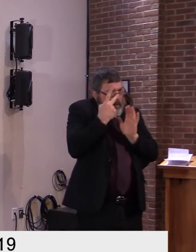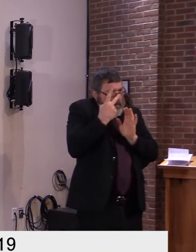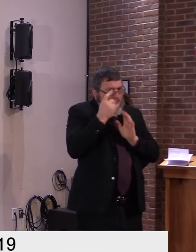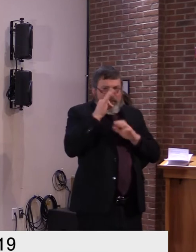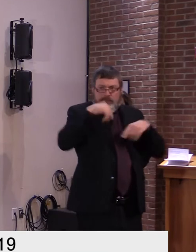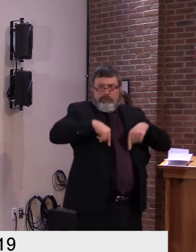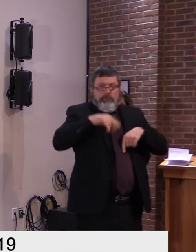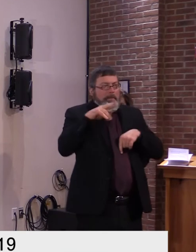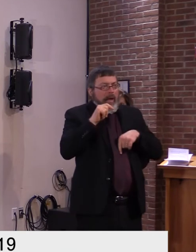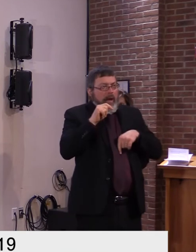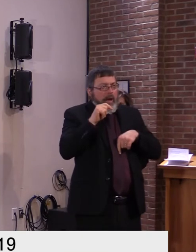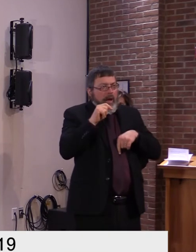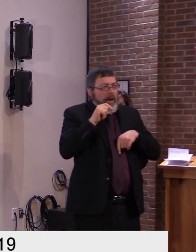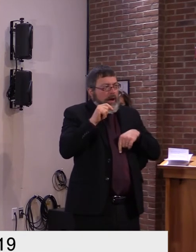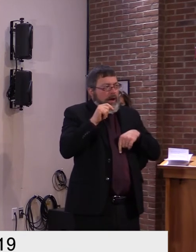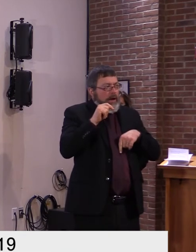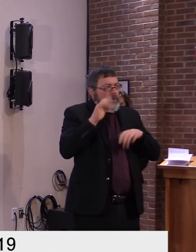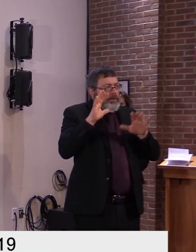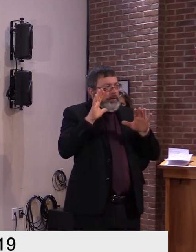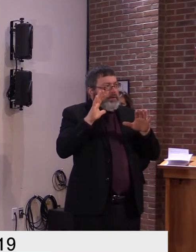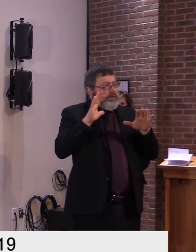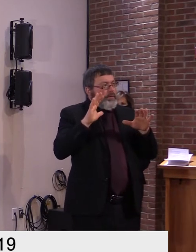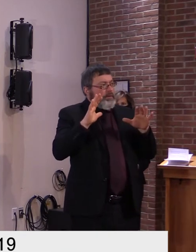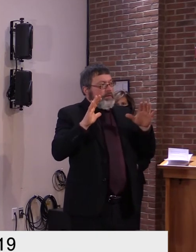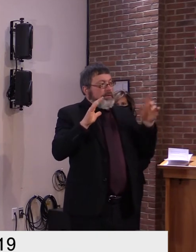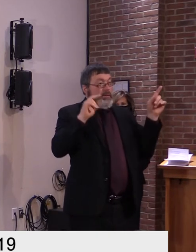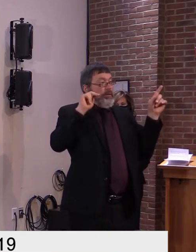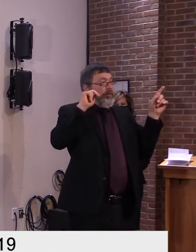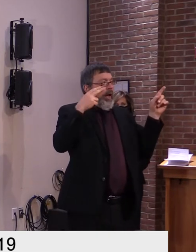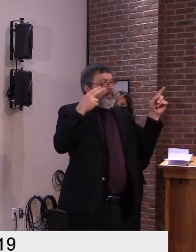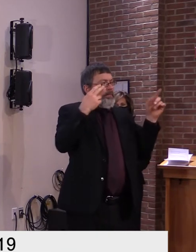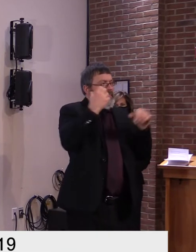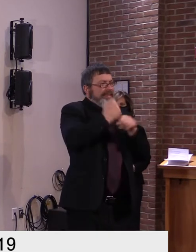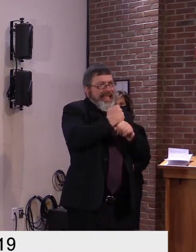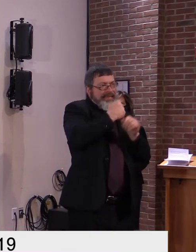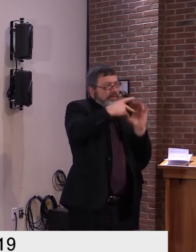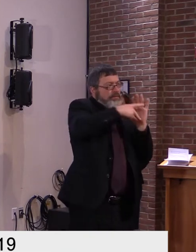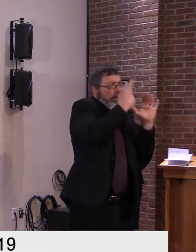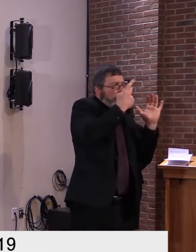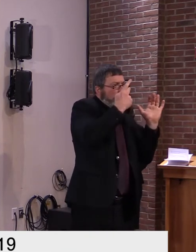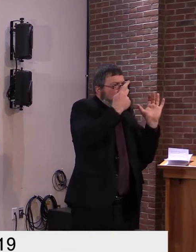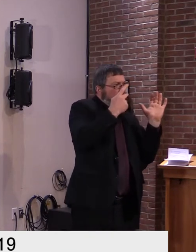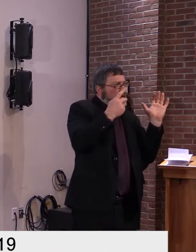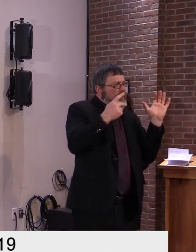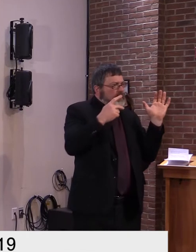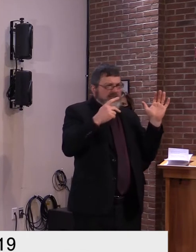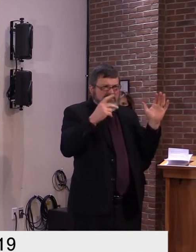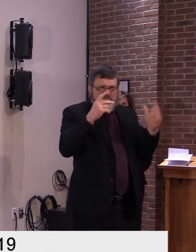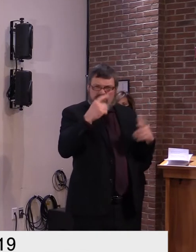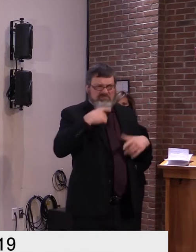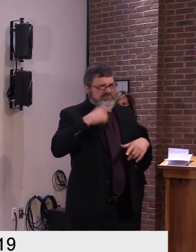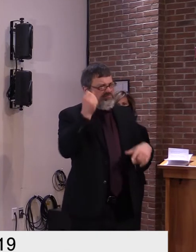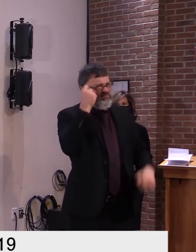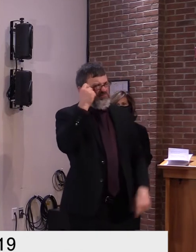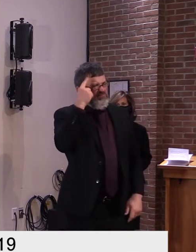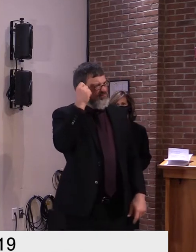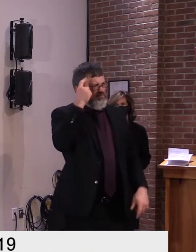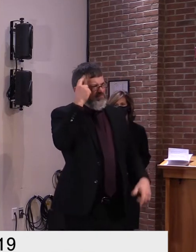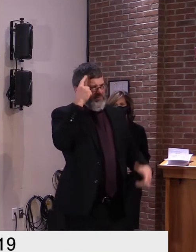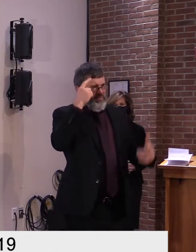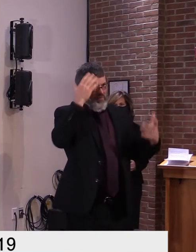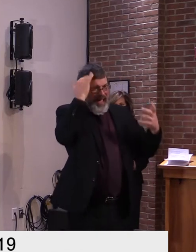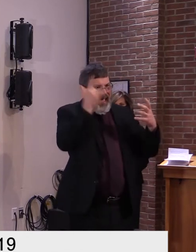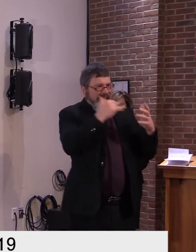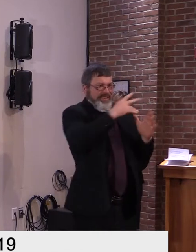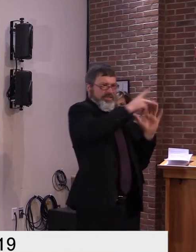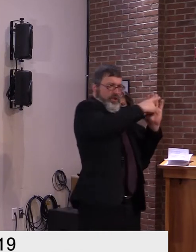around 10,000-11,000. So I'm not sure what they received, but I didn't hear that they received a whole lot more. The other